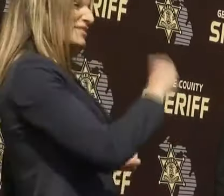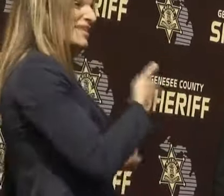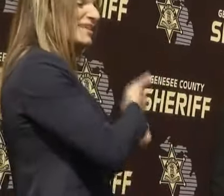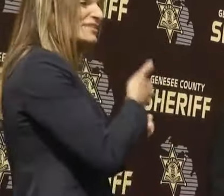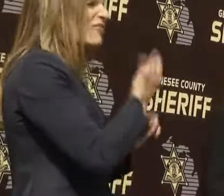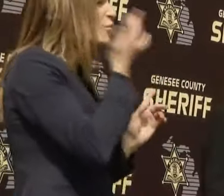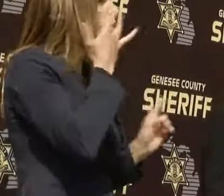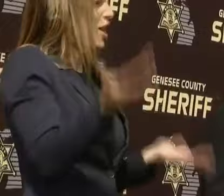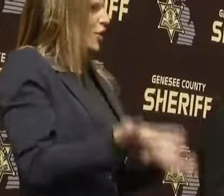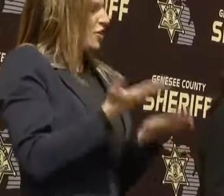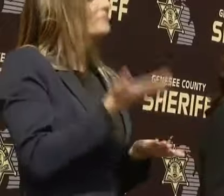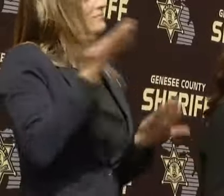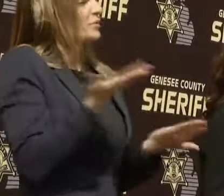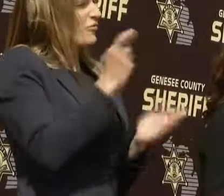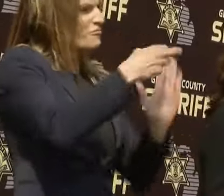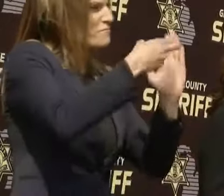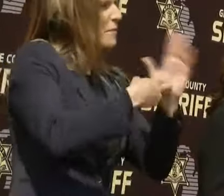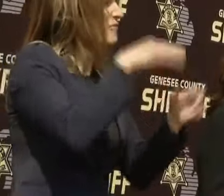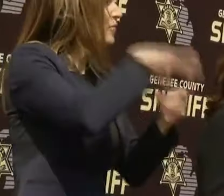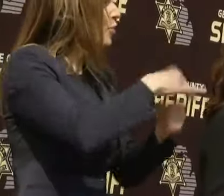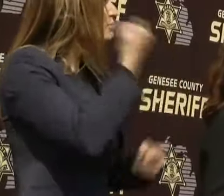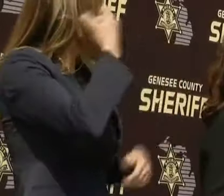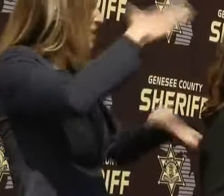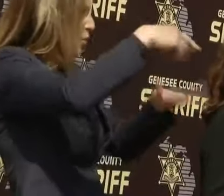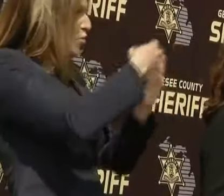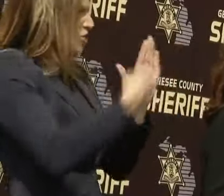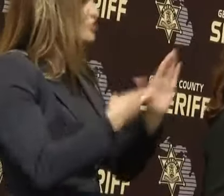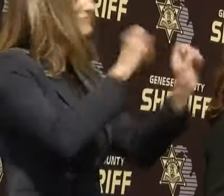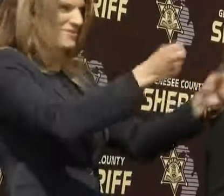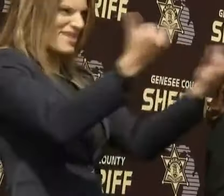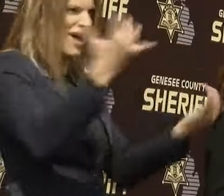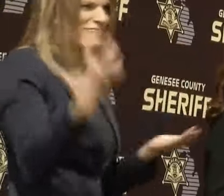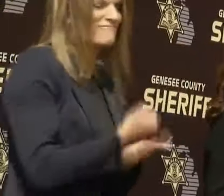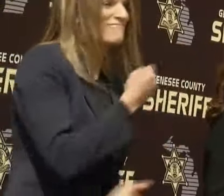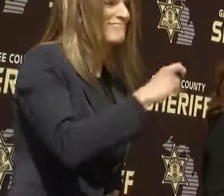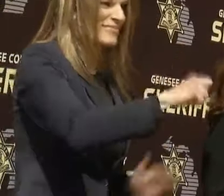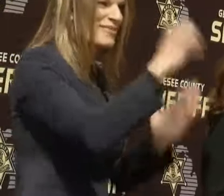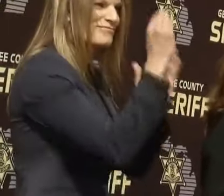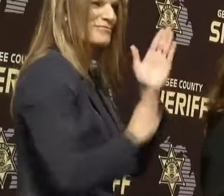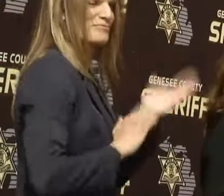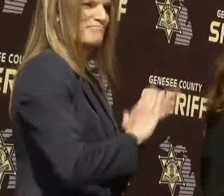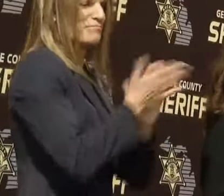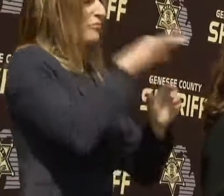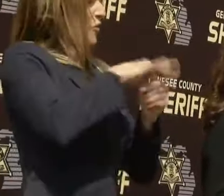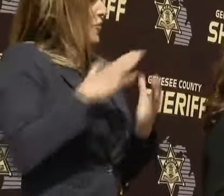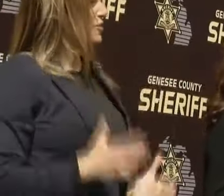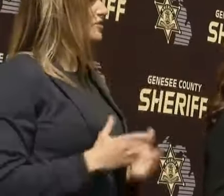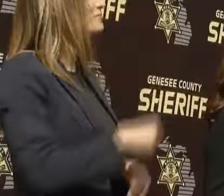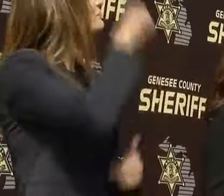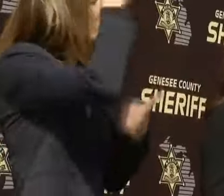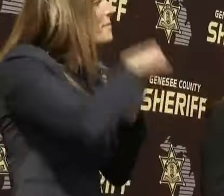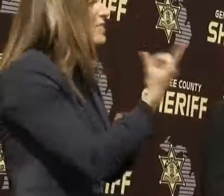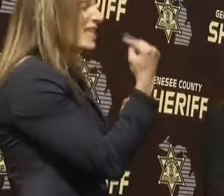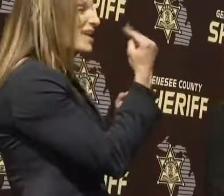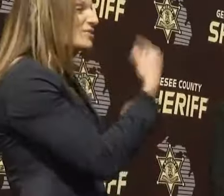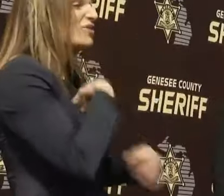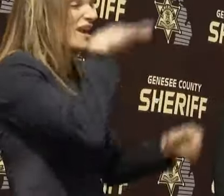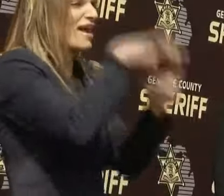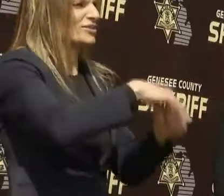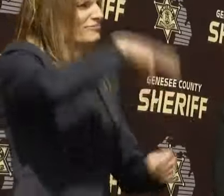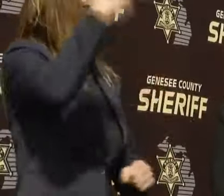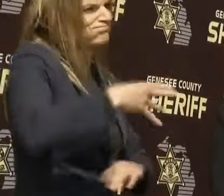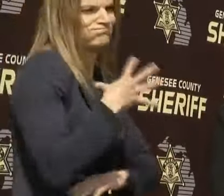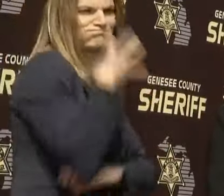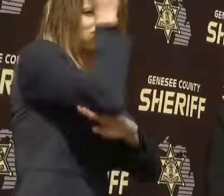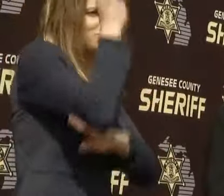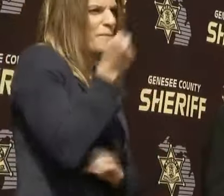gets an opportunity to get registered to vote. And thanks to her leadership, we had a historic election last year that was fair